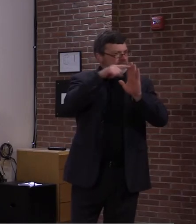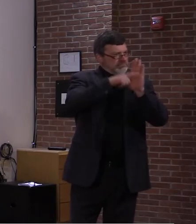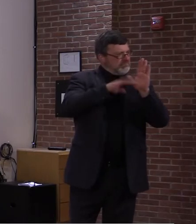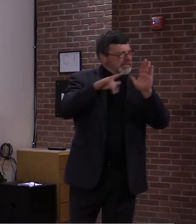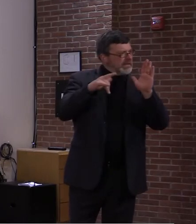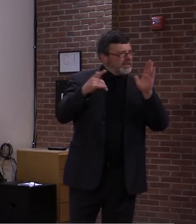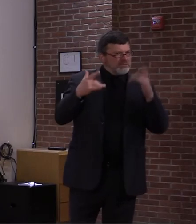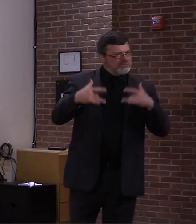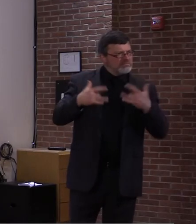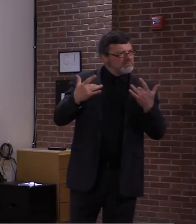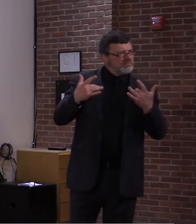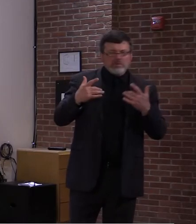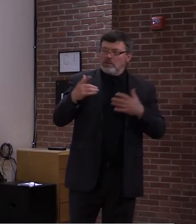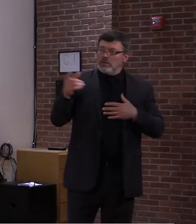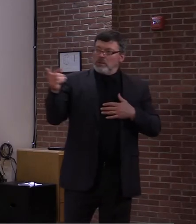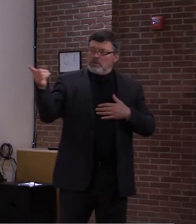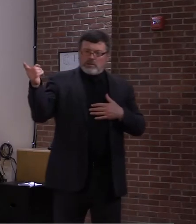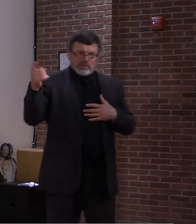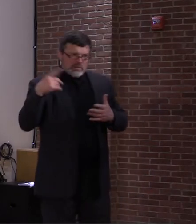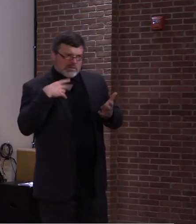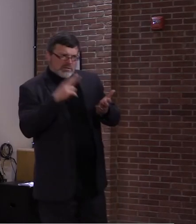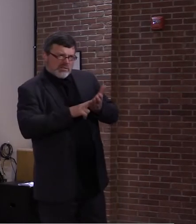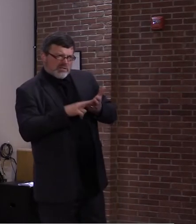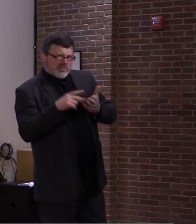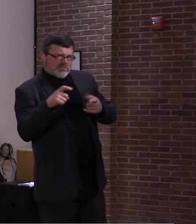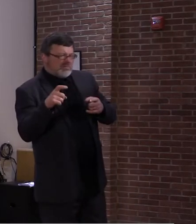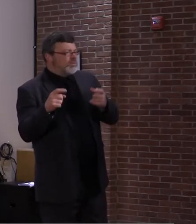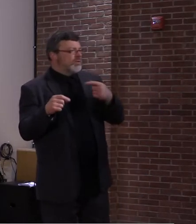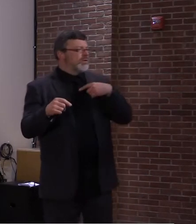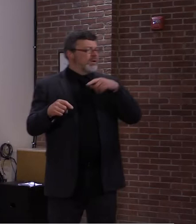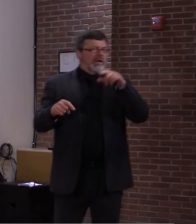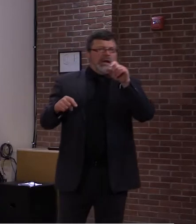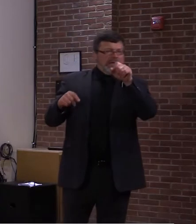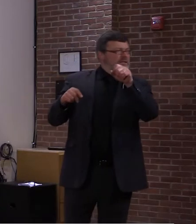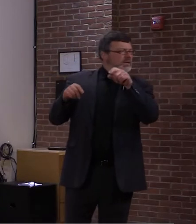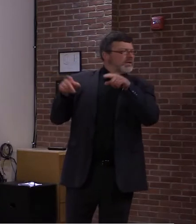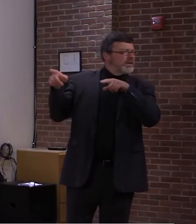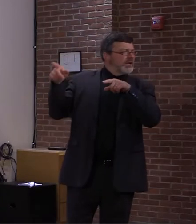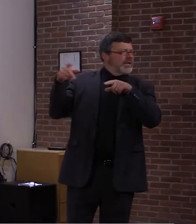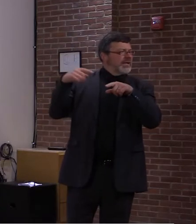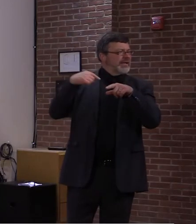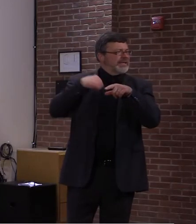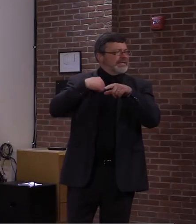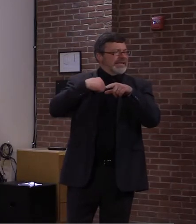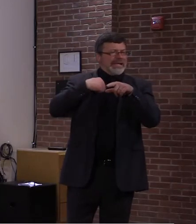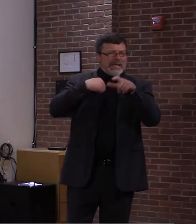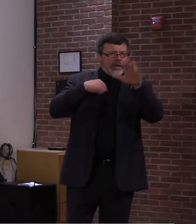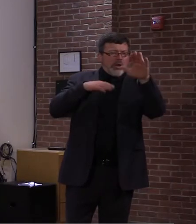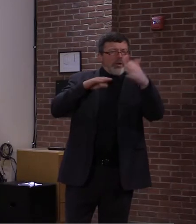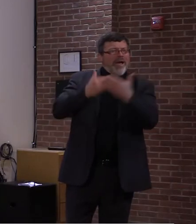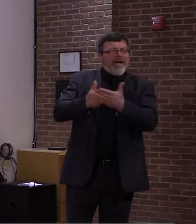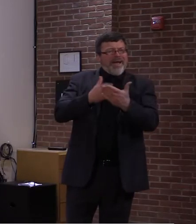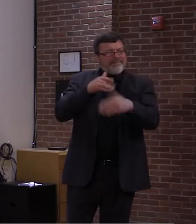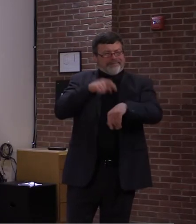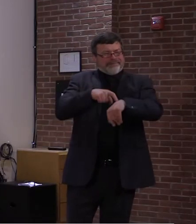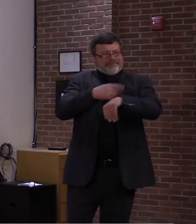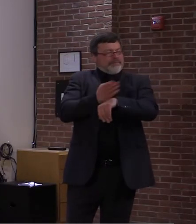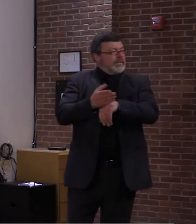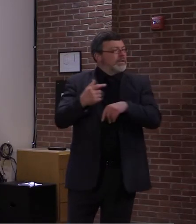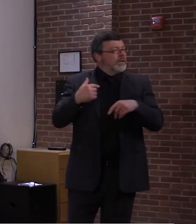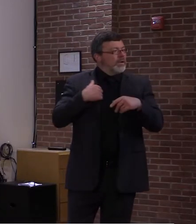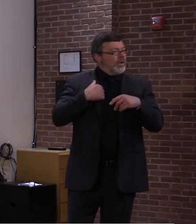I missed this because I was late today, but how do you plan personally on voting for Prop 5 this fall? I'm voting for